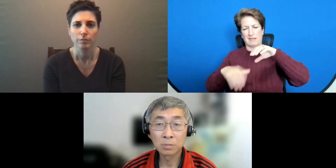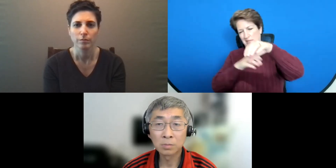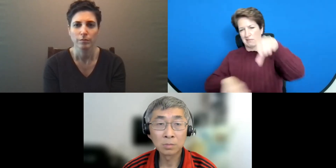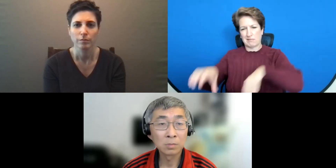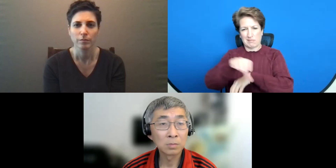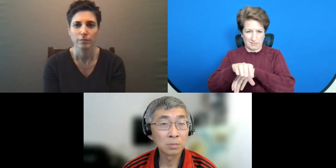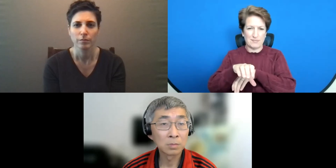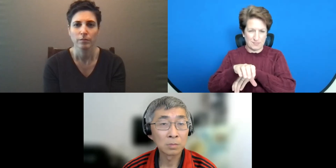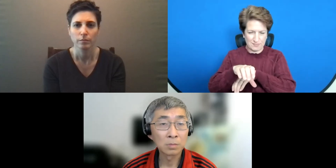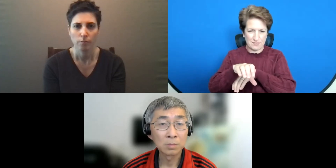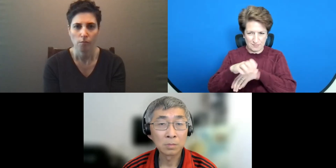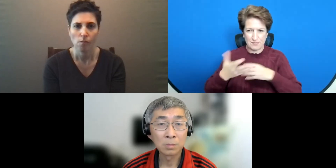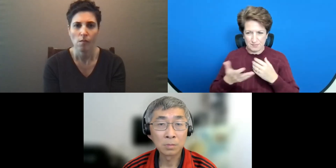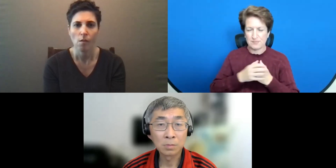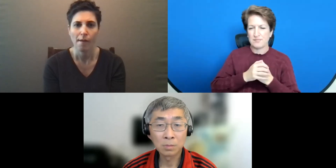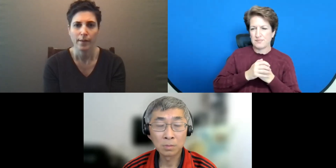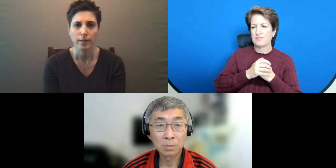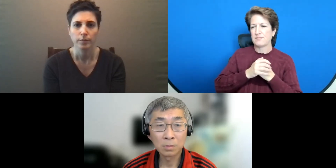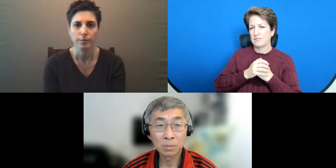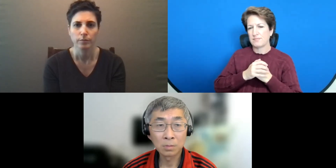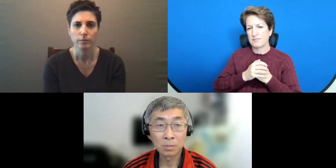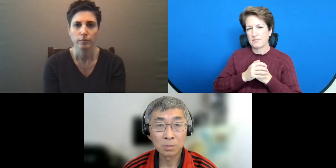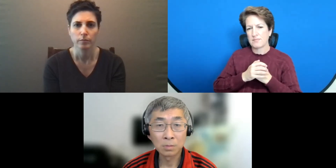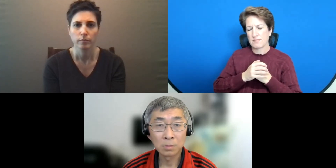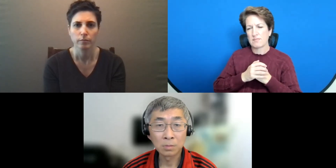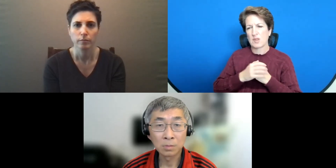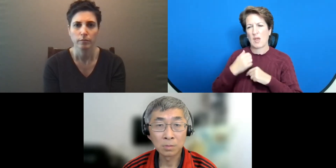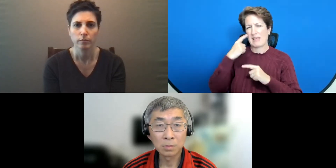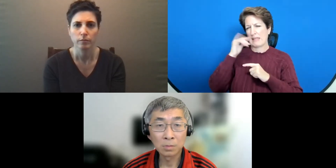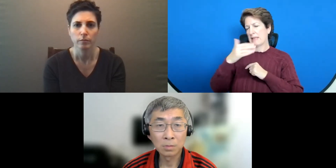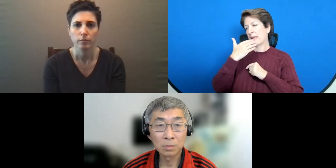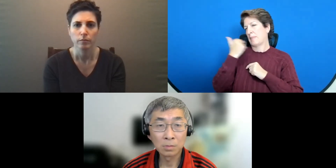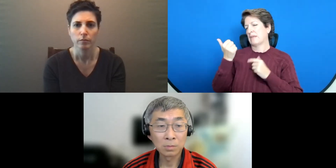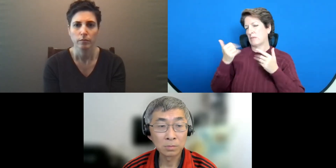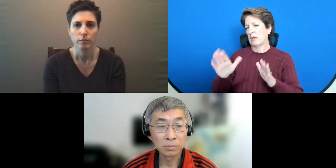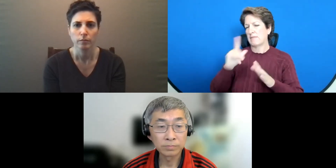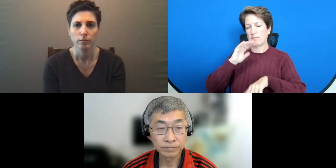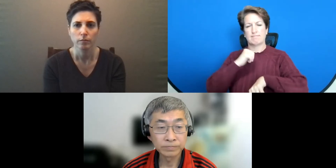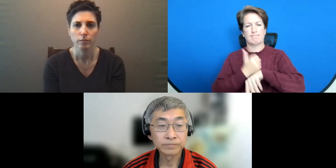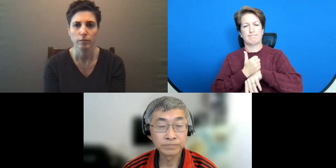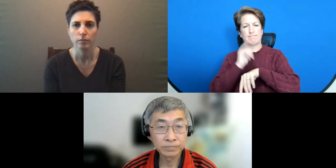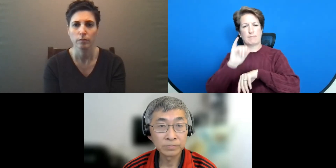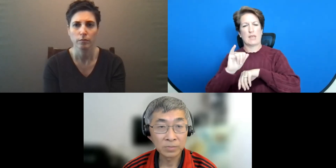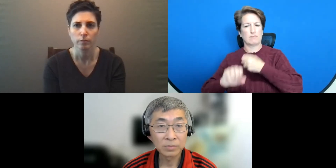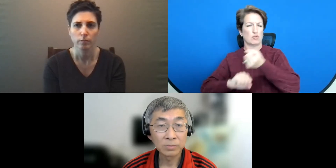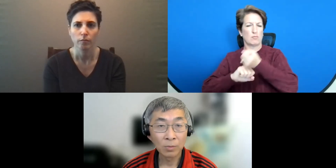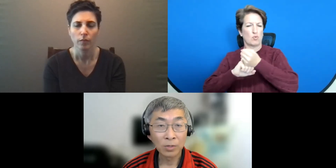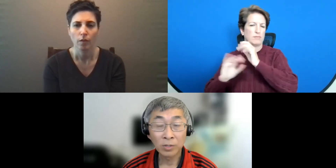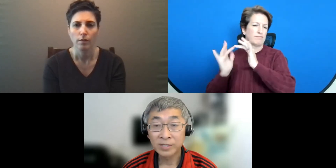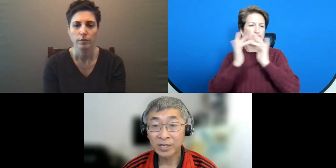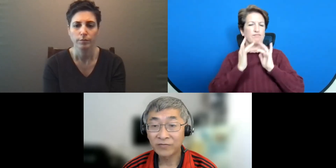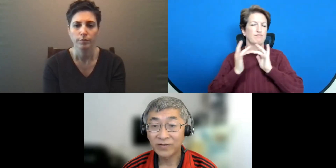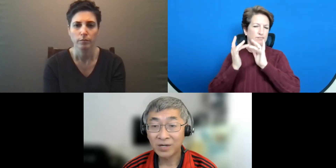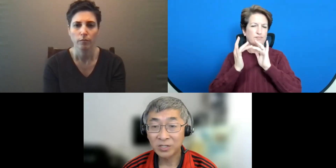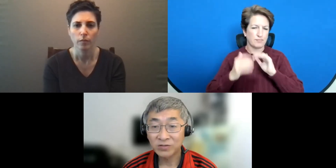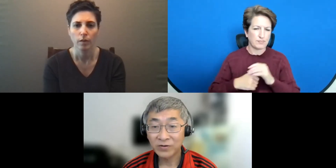and output from the peer support that you're thinking of implementing? Thank you.